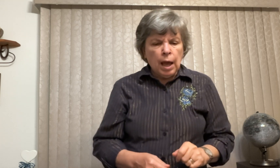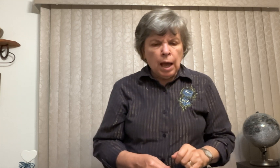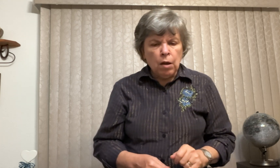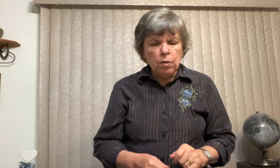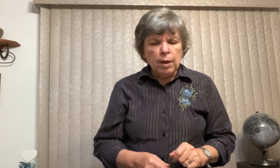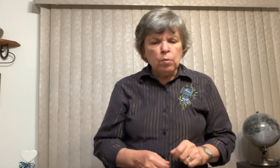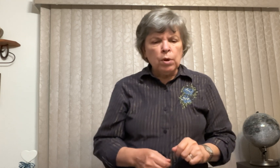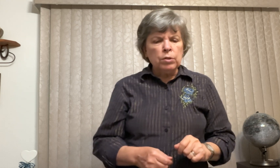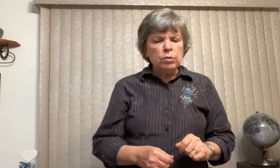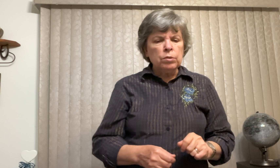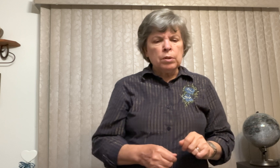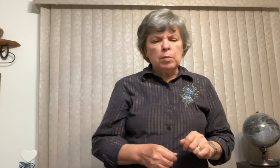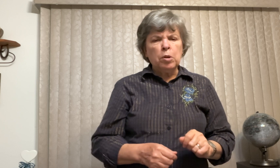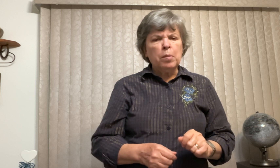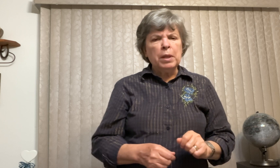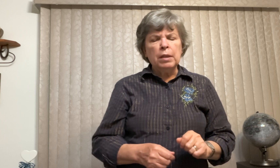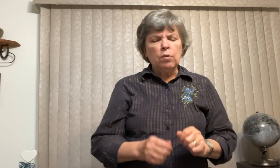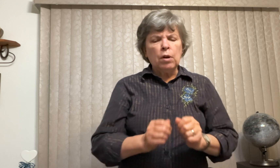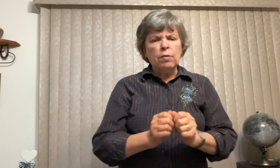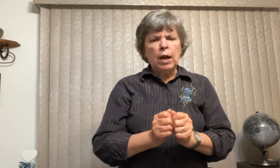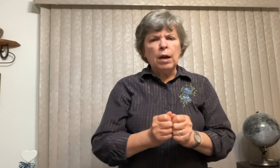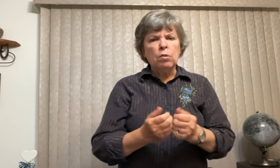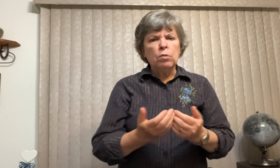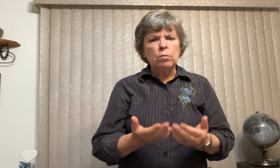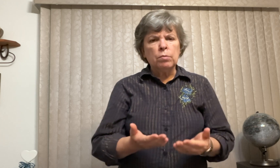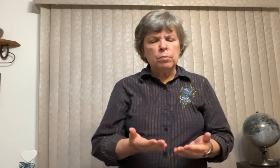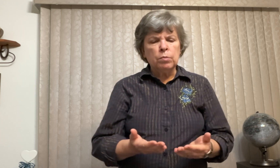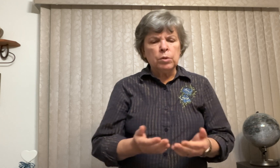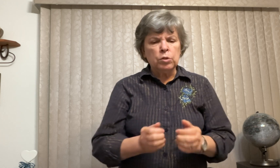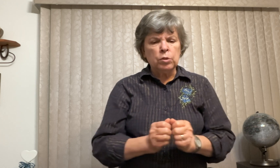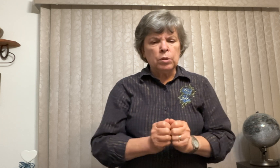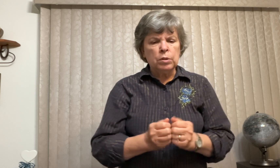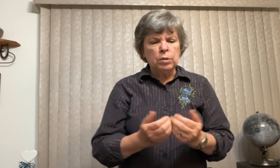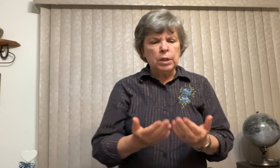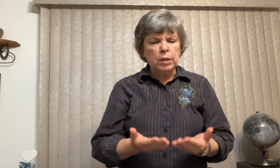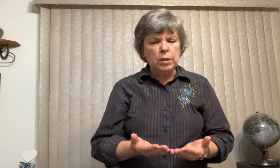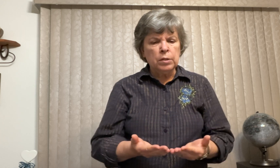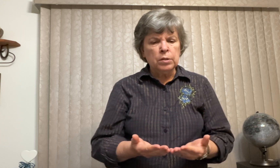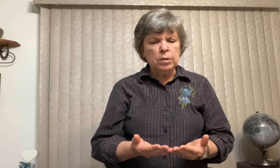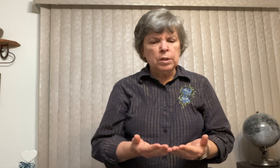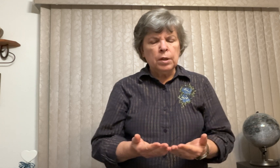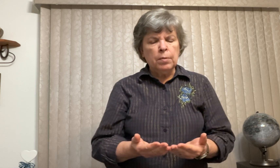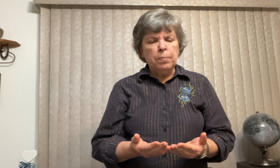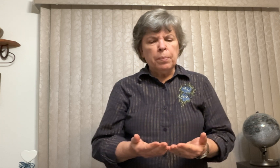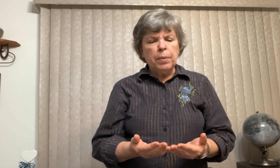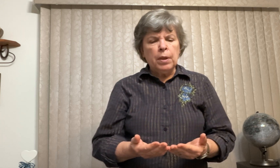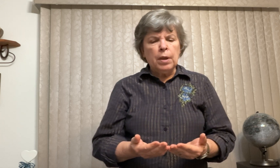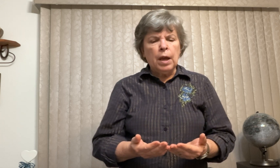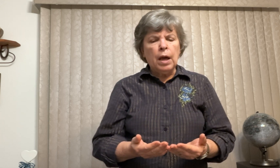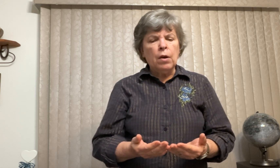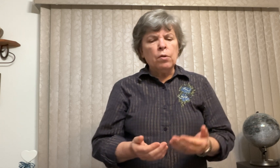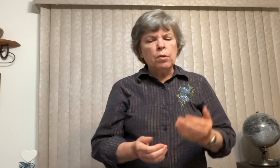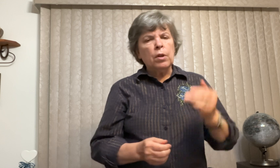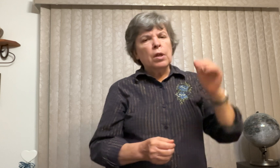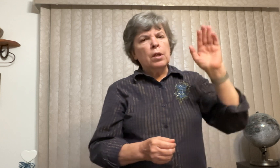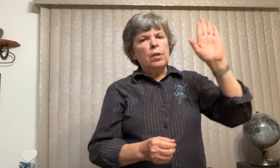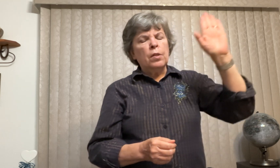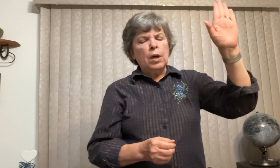how thy wonders, I'd probably leave off how, which is like this. How